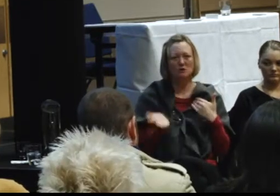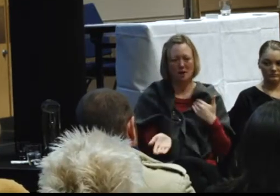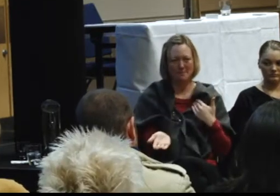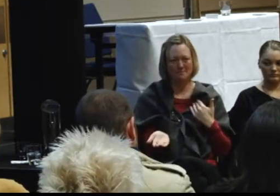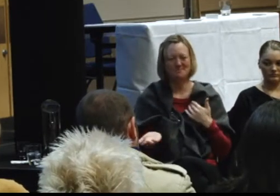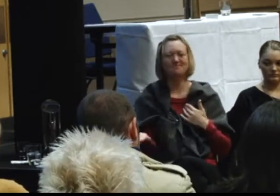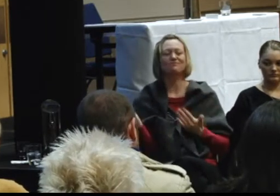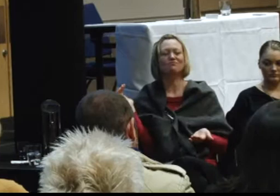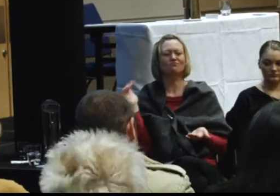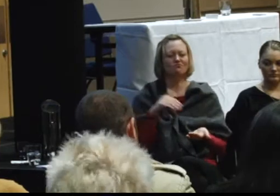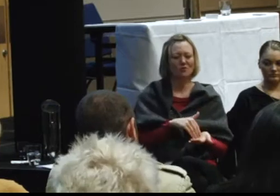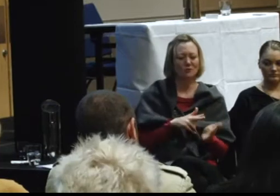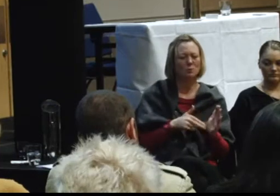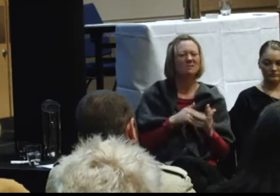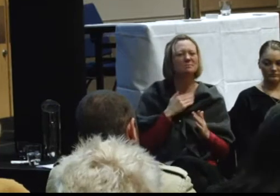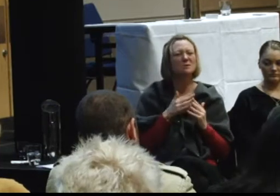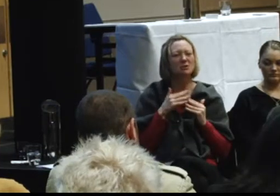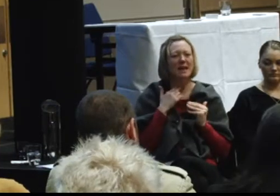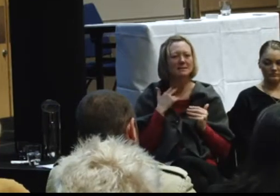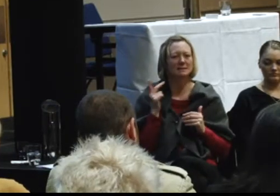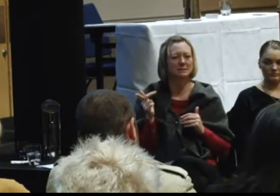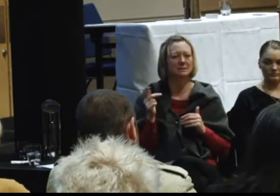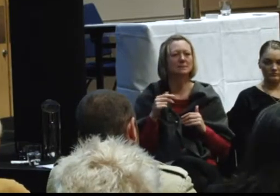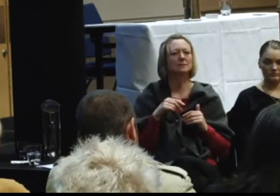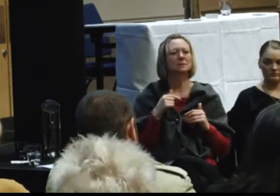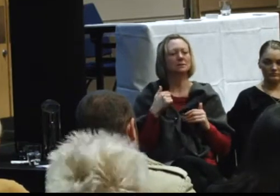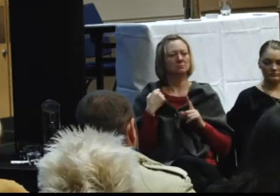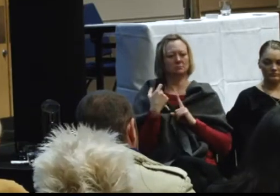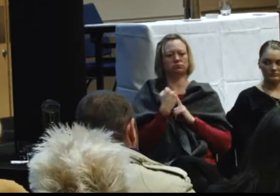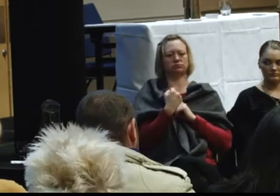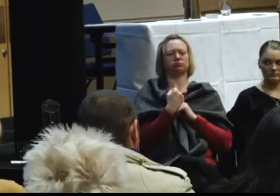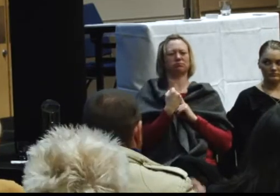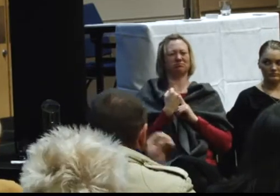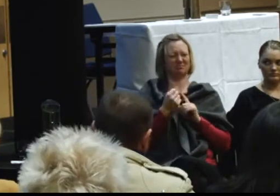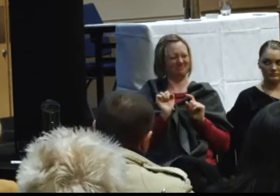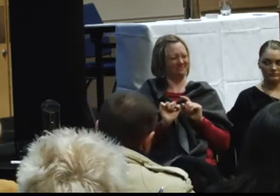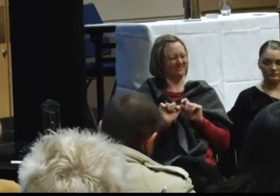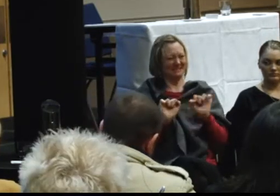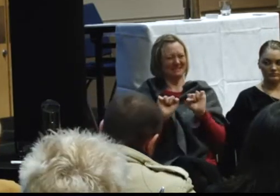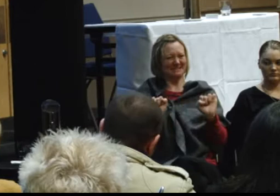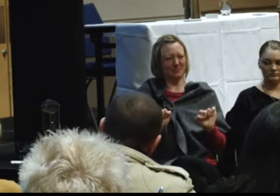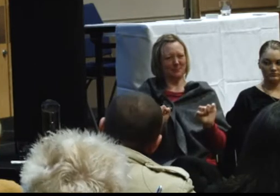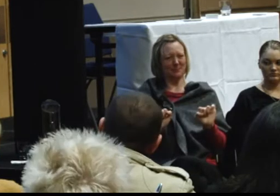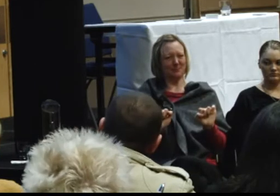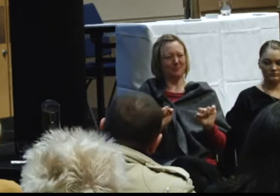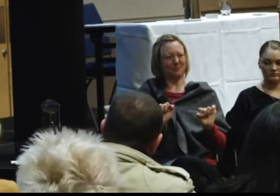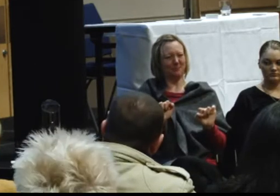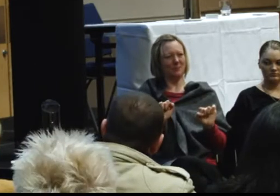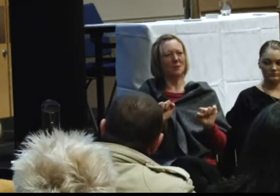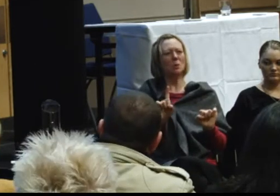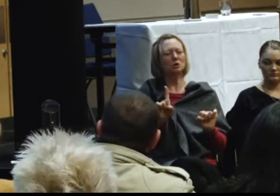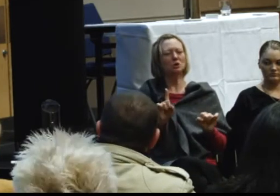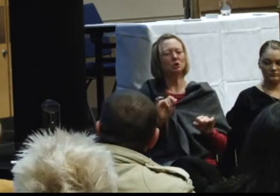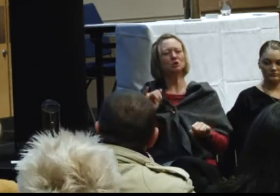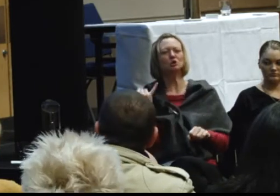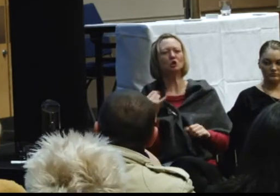Upon coming to New Zealand, I was very struck by the institution of surf lifesaving, and